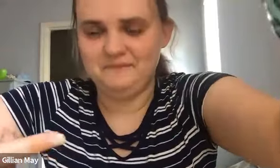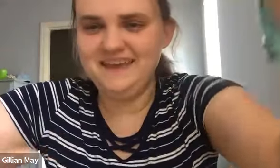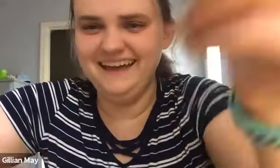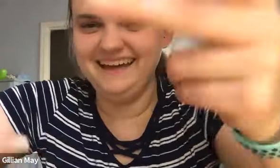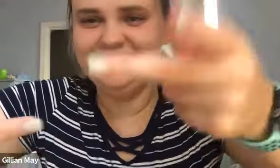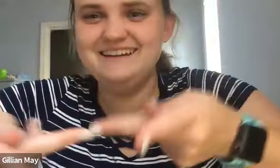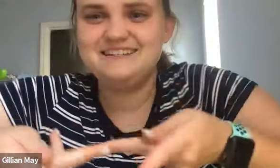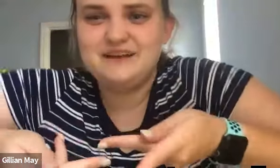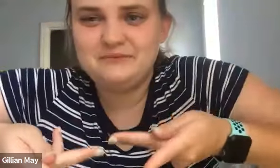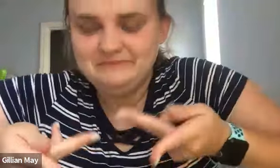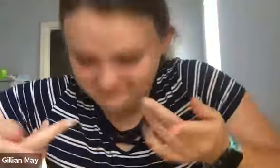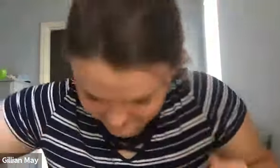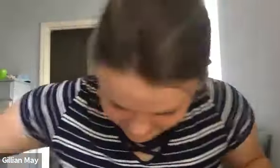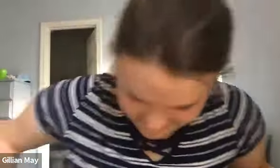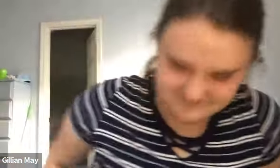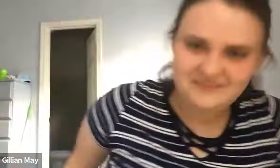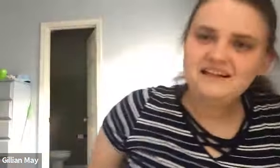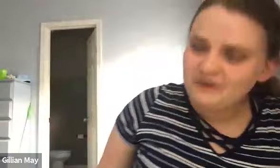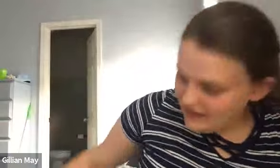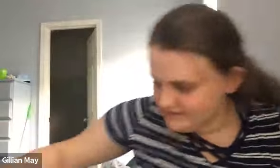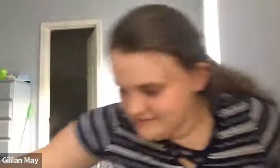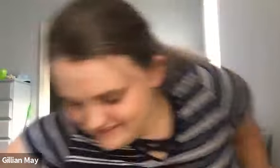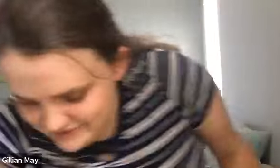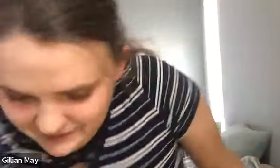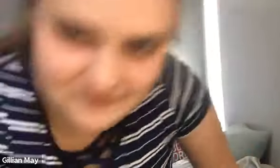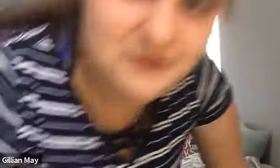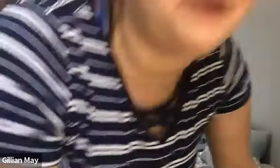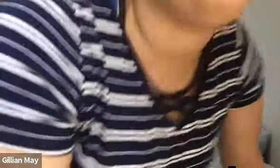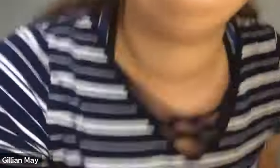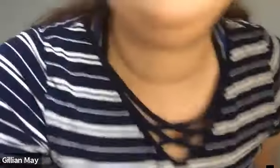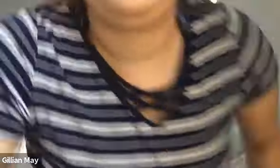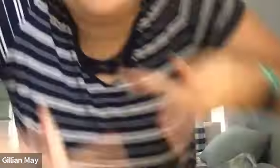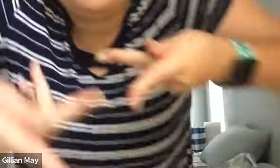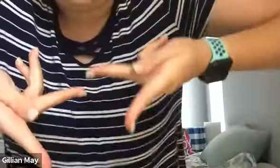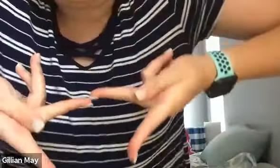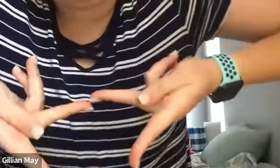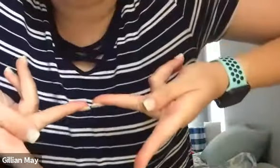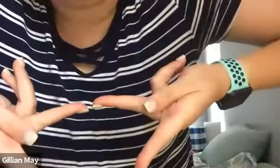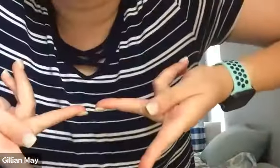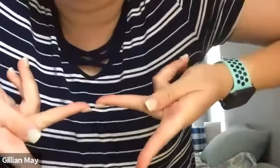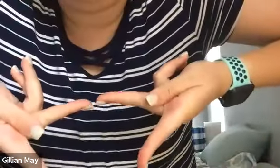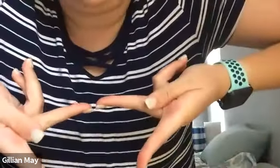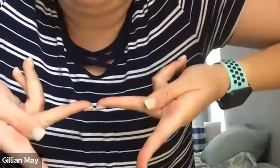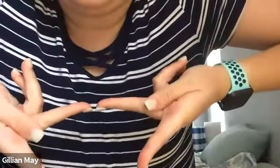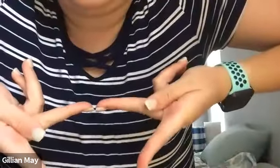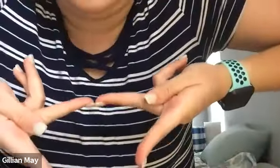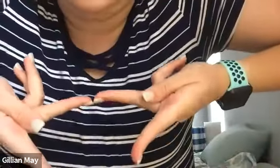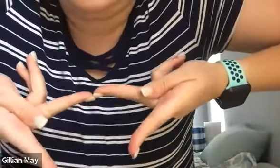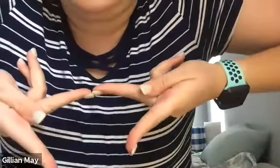Okay. So, okay, let me, here we go. All right. Like this. You want it like this, sideways. It